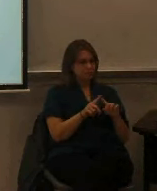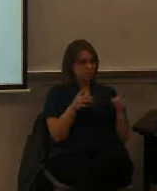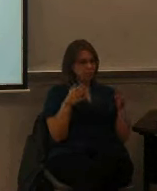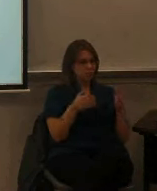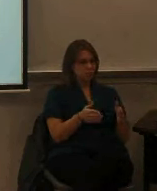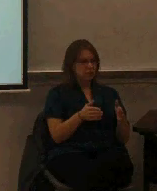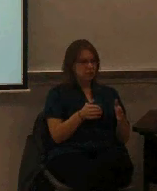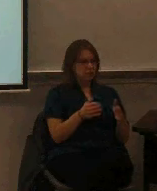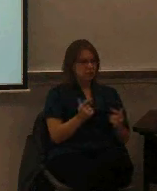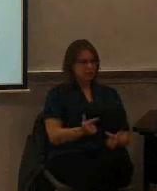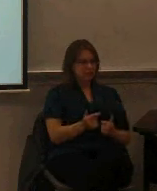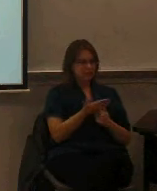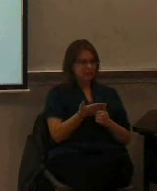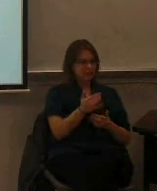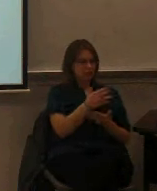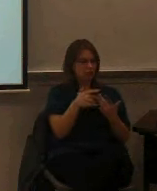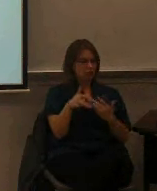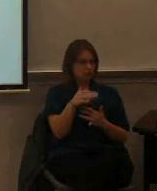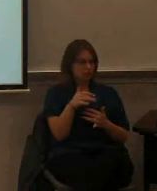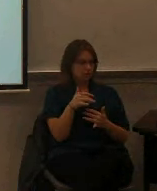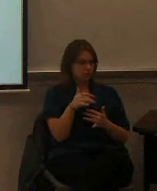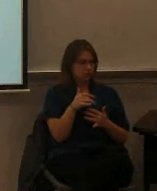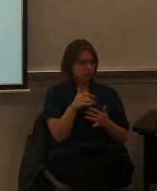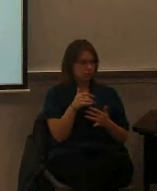ways that organisms interact.